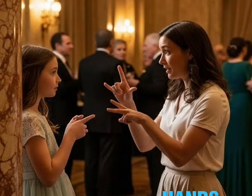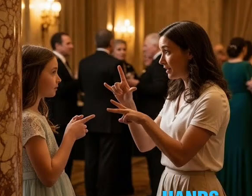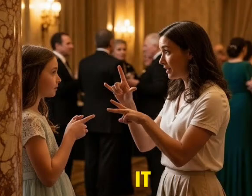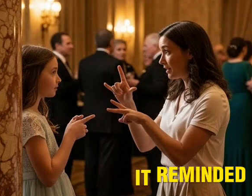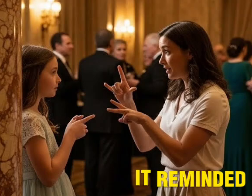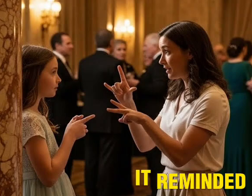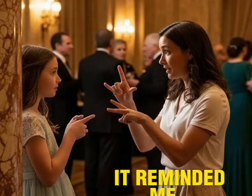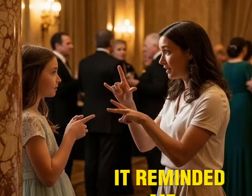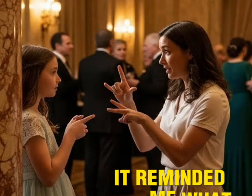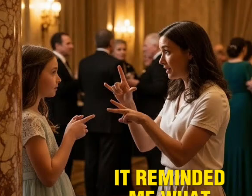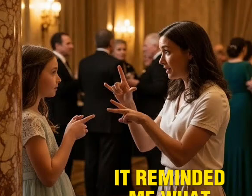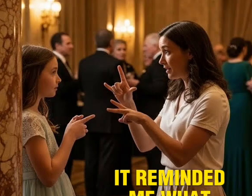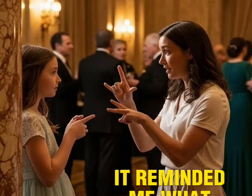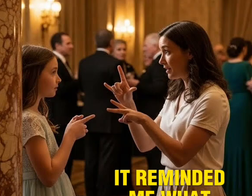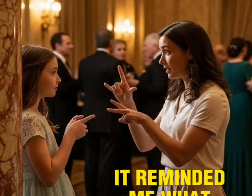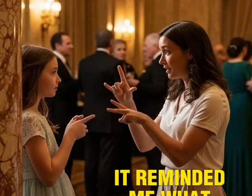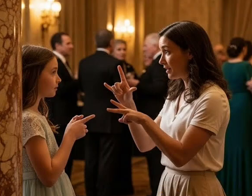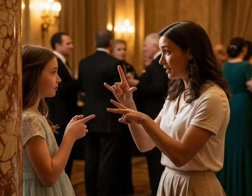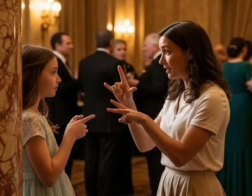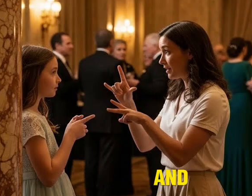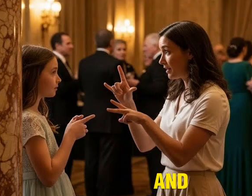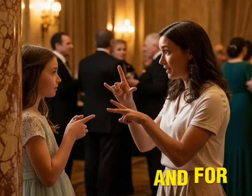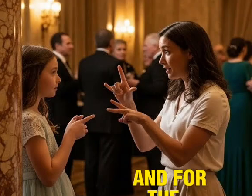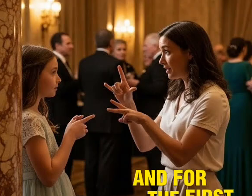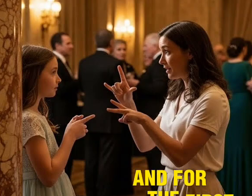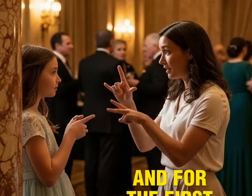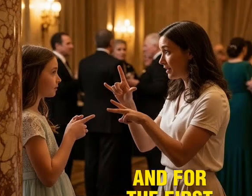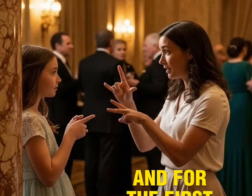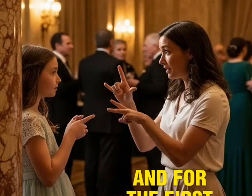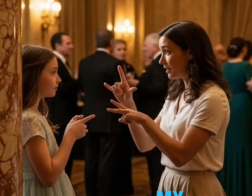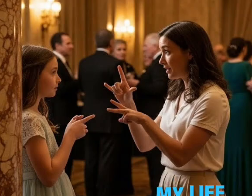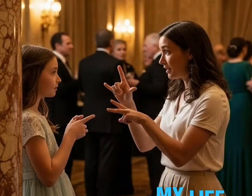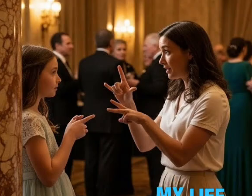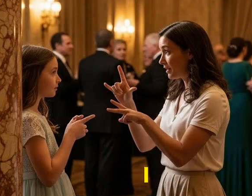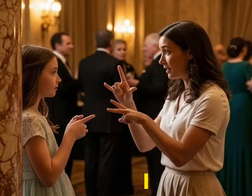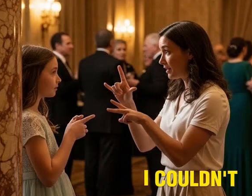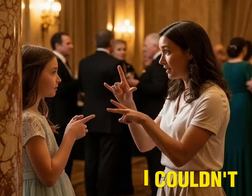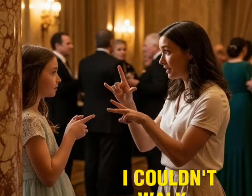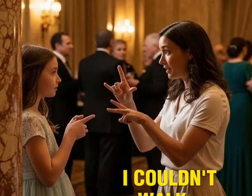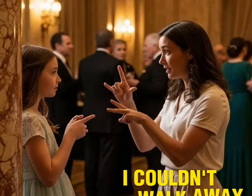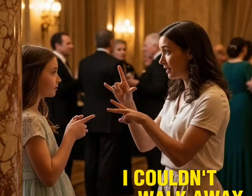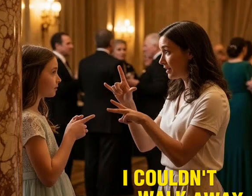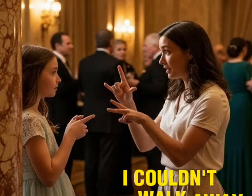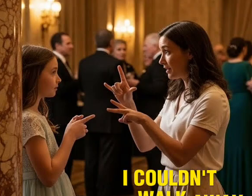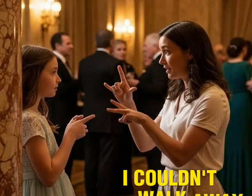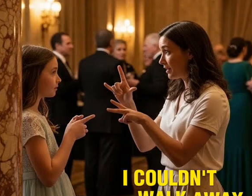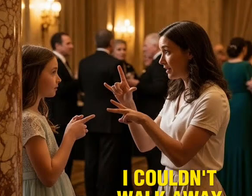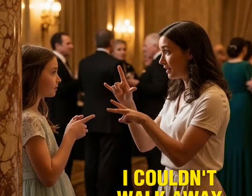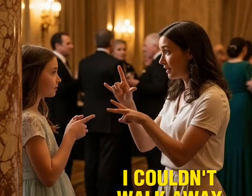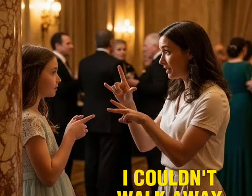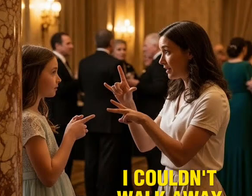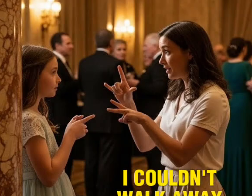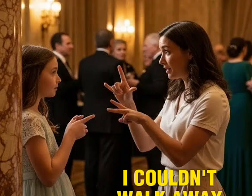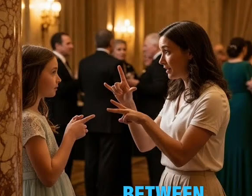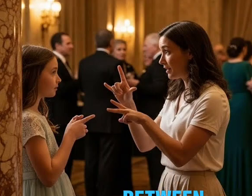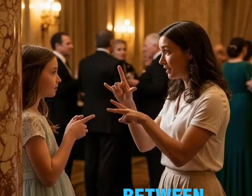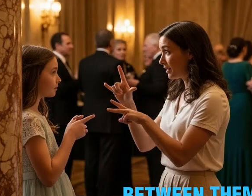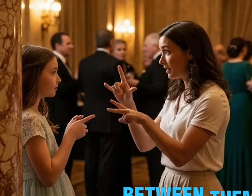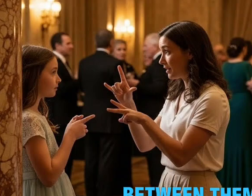it reminded me what really matters. And for the first time in my life, I couldn't walk away." Silence stretched between them, thick